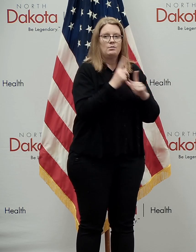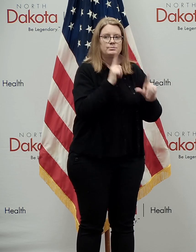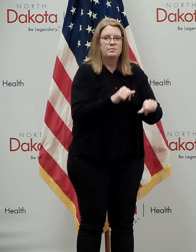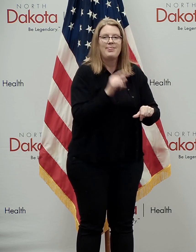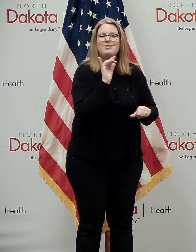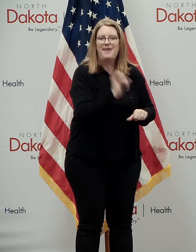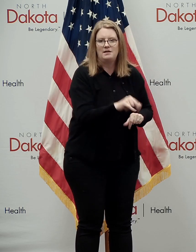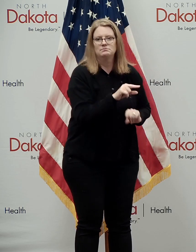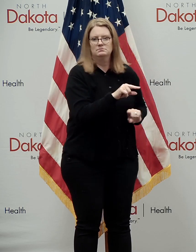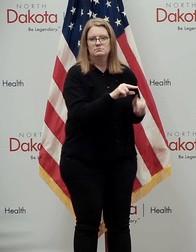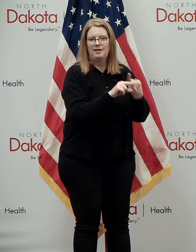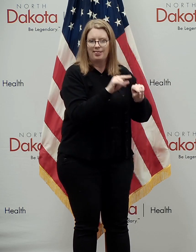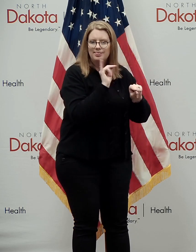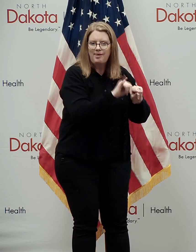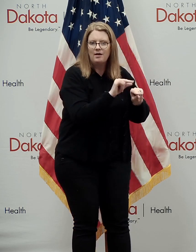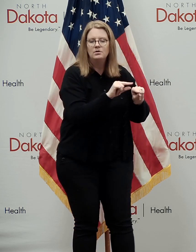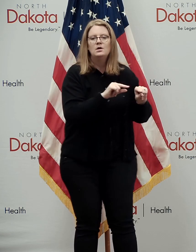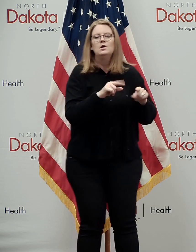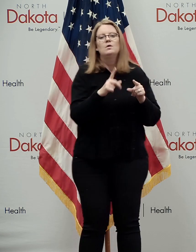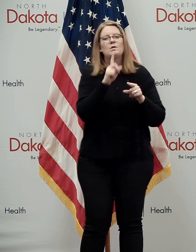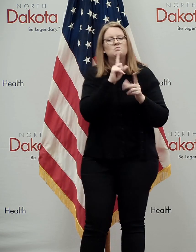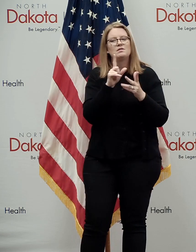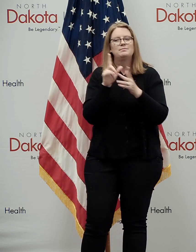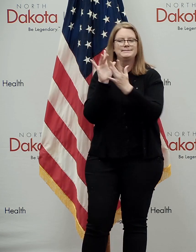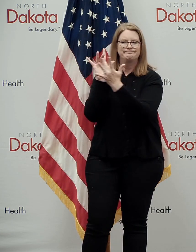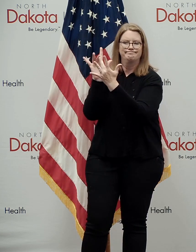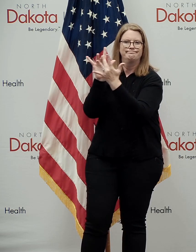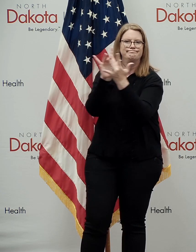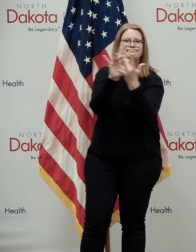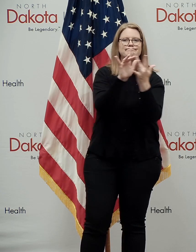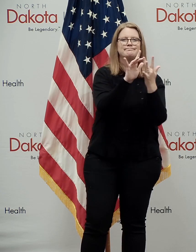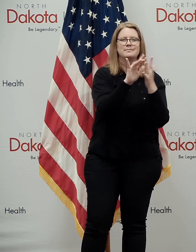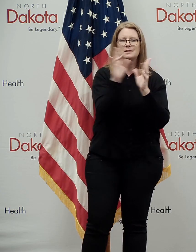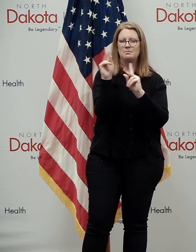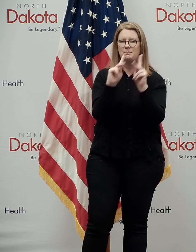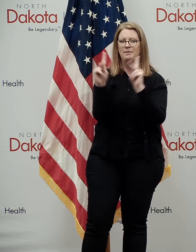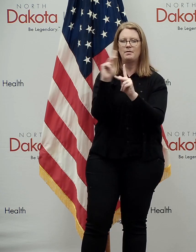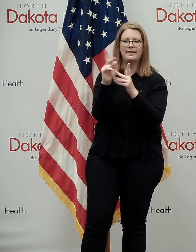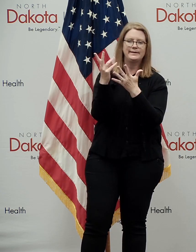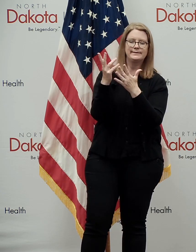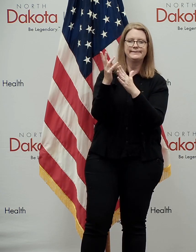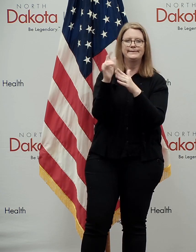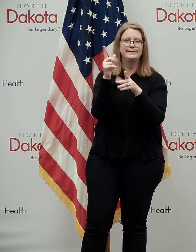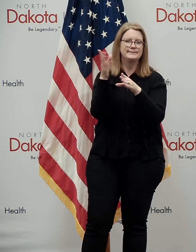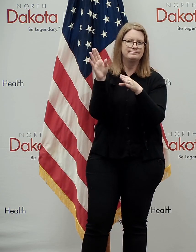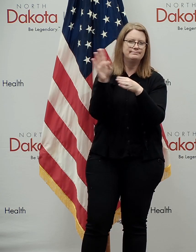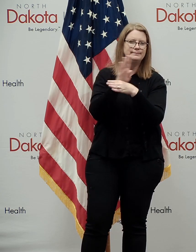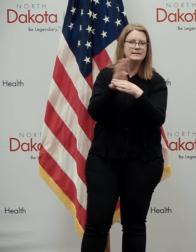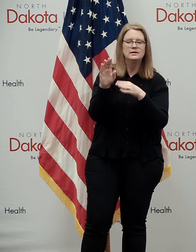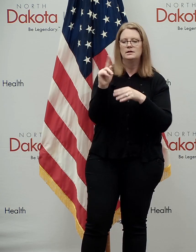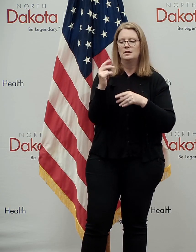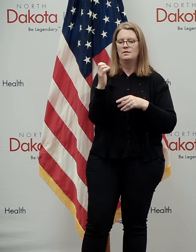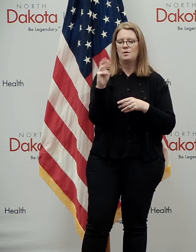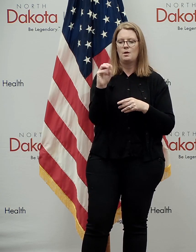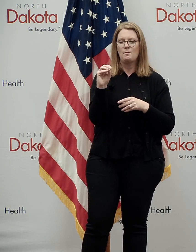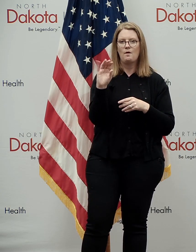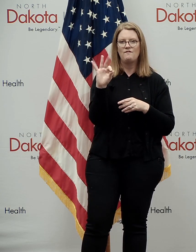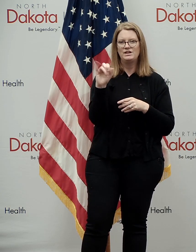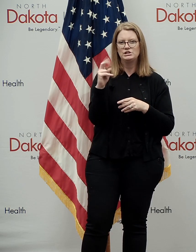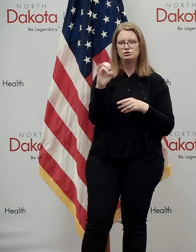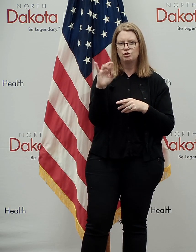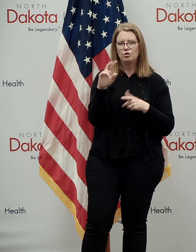with, key leaders in the industry and others, manufacturers like Thermo Fisher and Abbott,